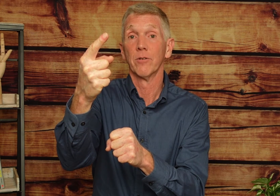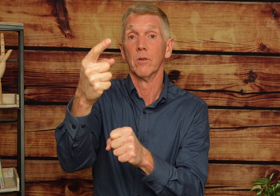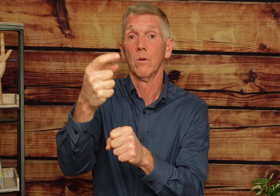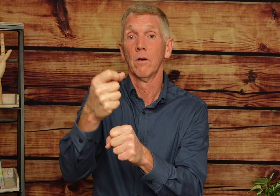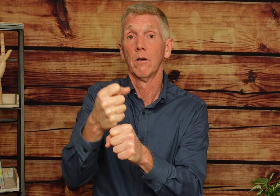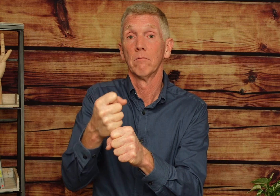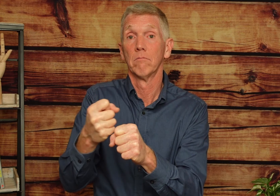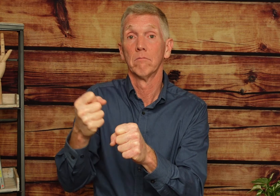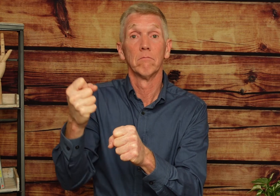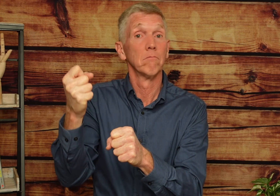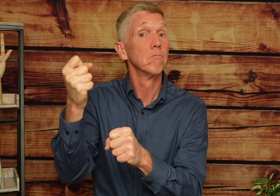true,